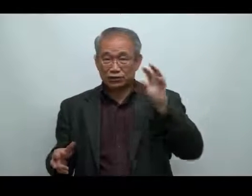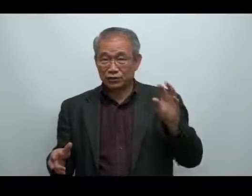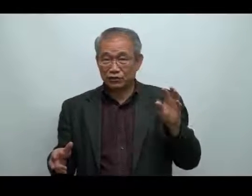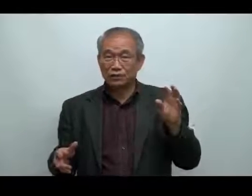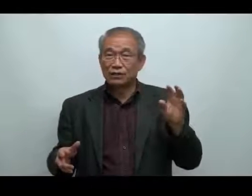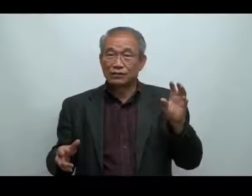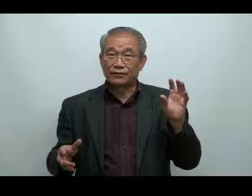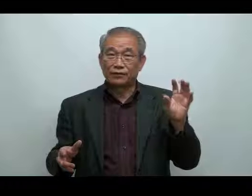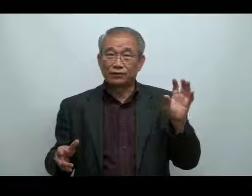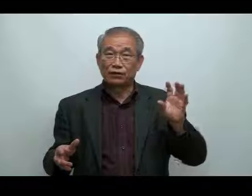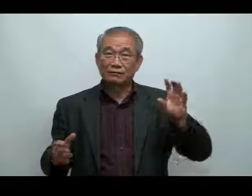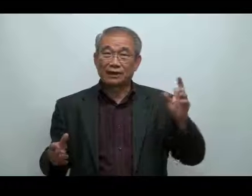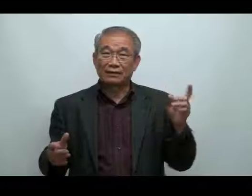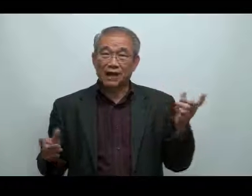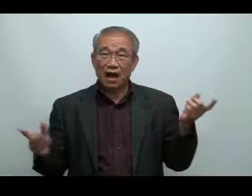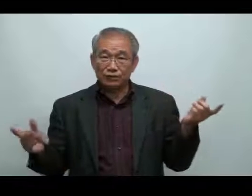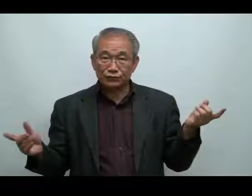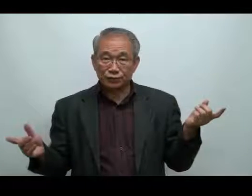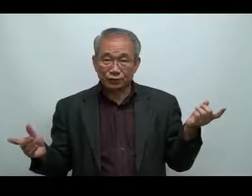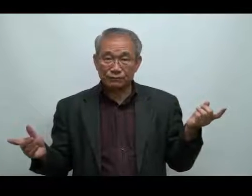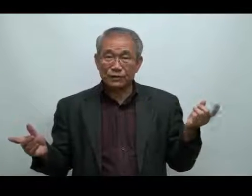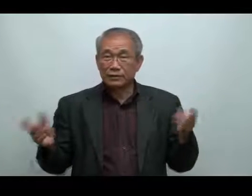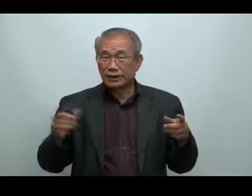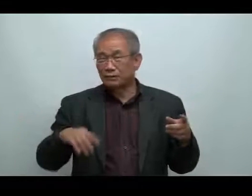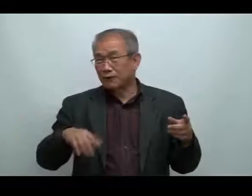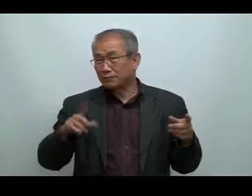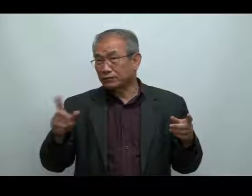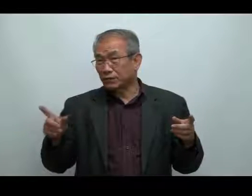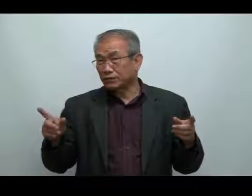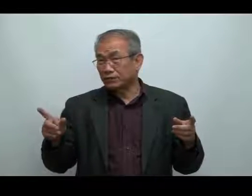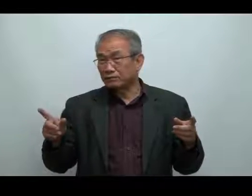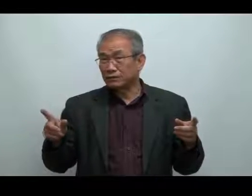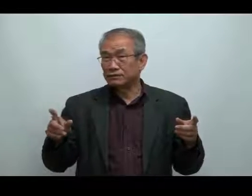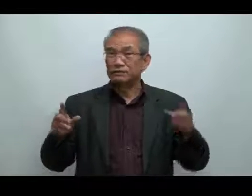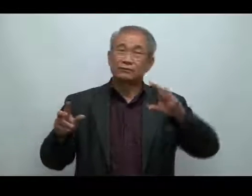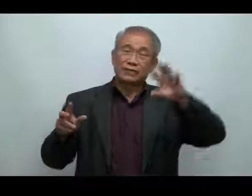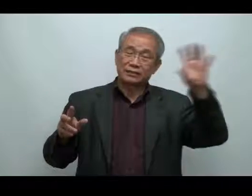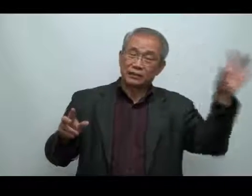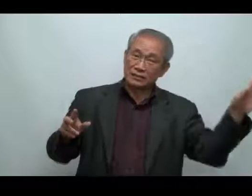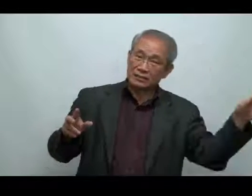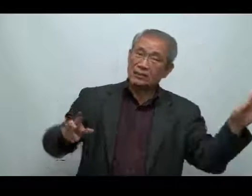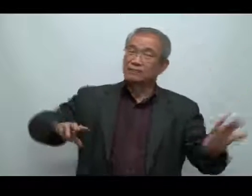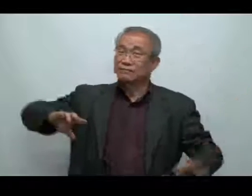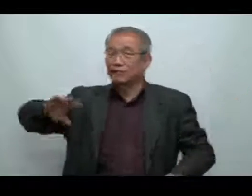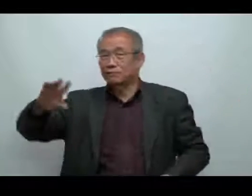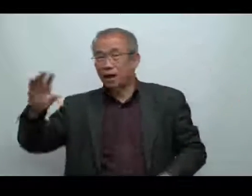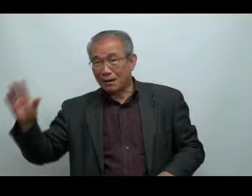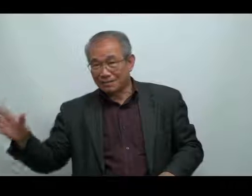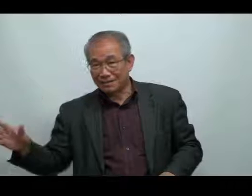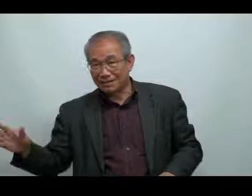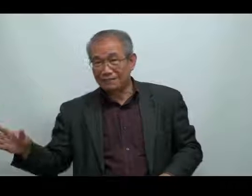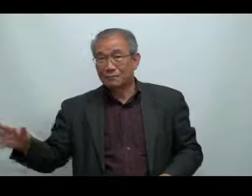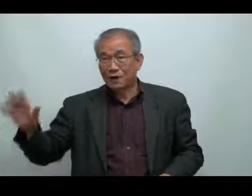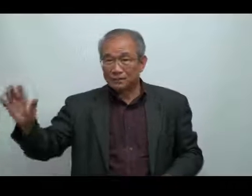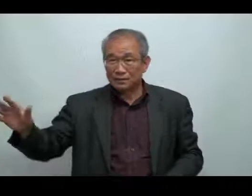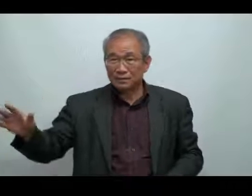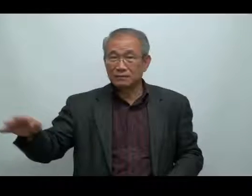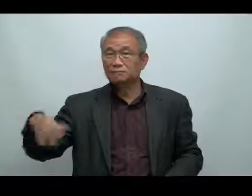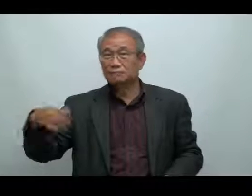consonant. Now that's called bel canto. Now I'm not talking about resonance for a pop singer. Pop singer,